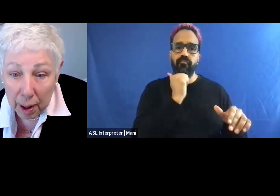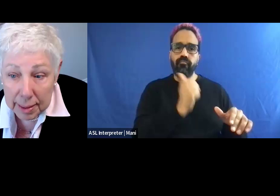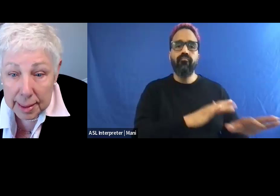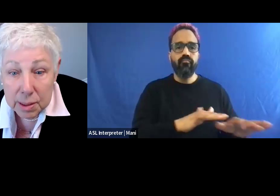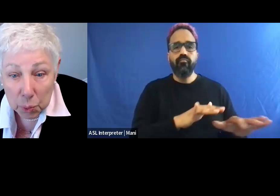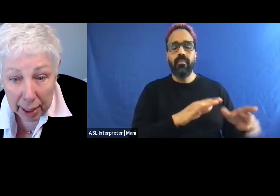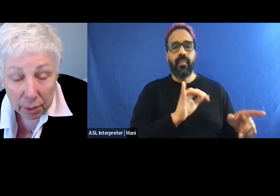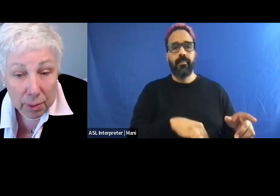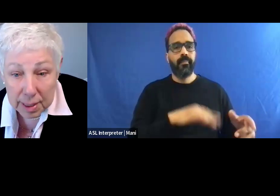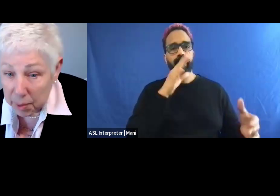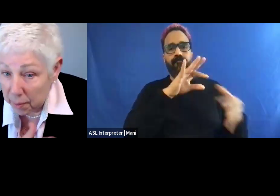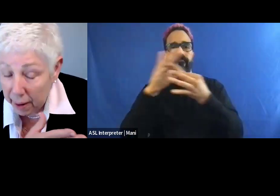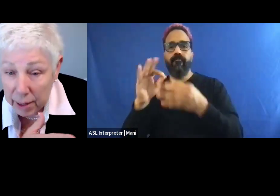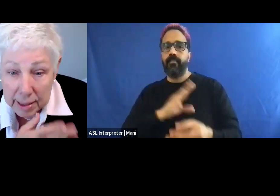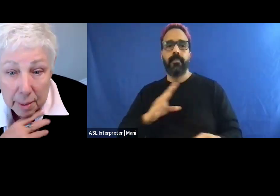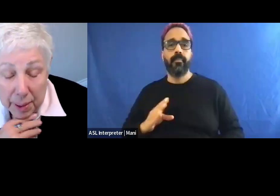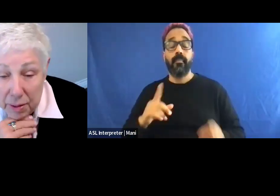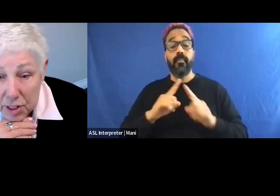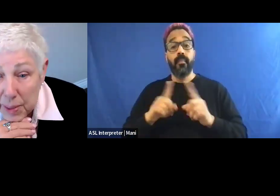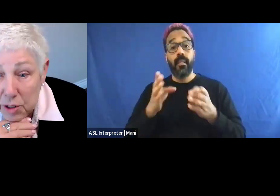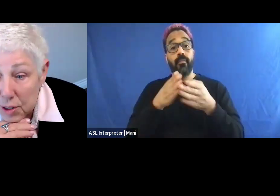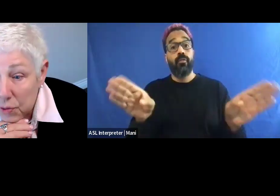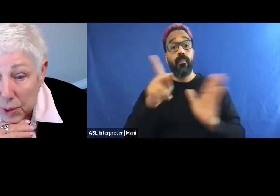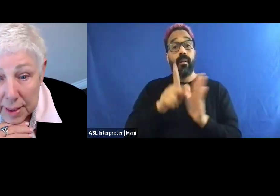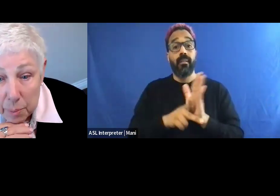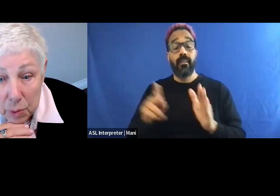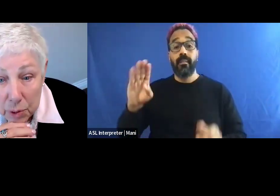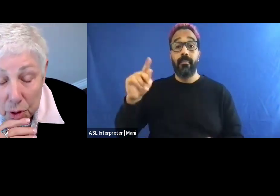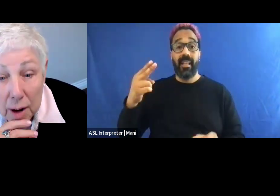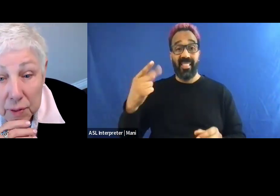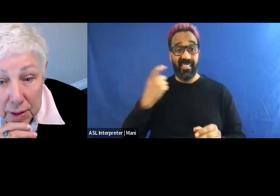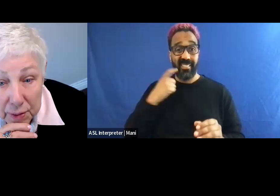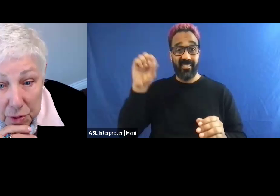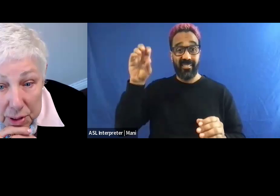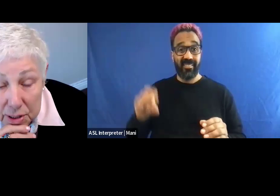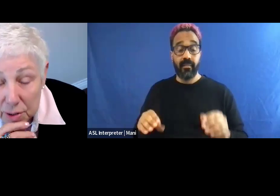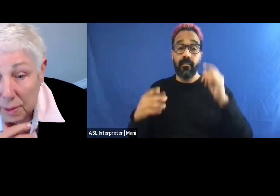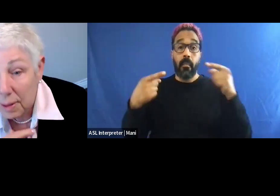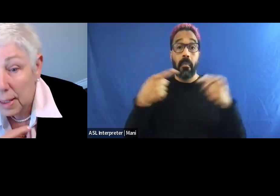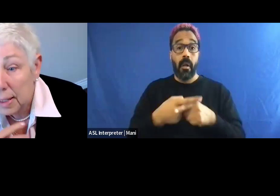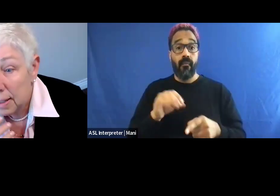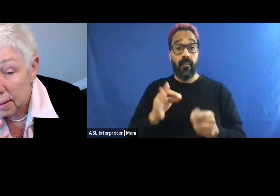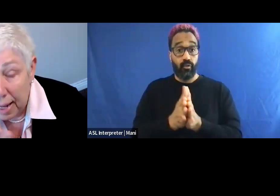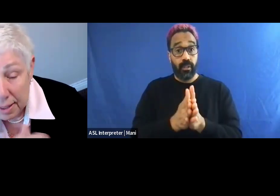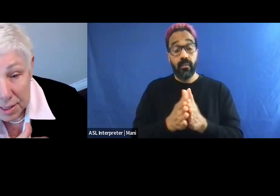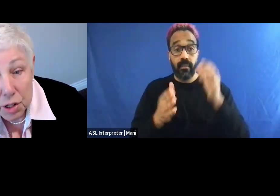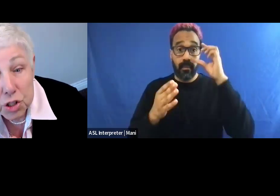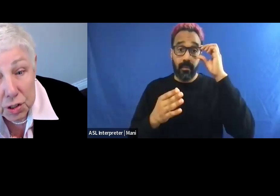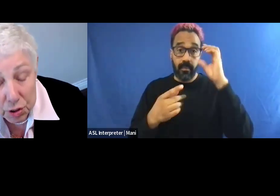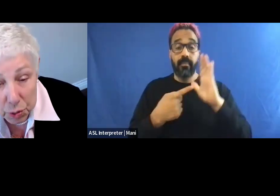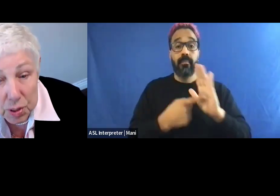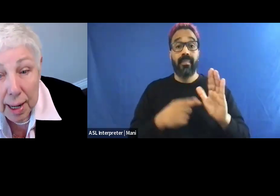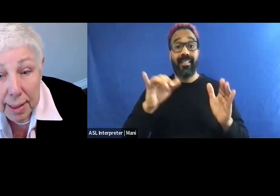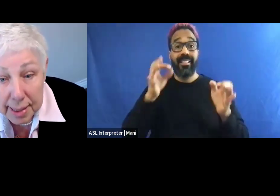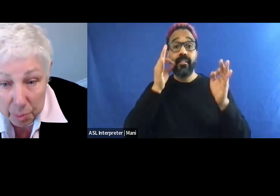general policies around some of the areas that Beth just mentioned, for example, your conflict of interest, that